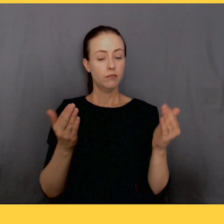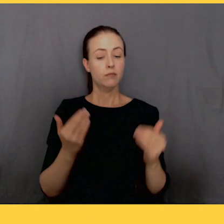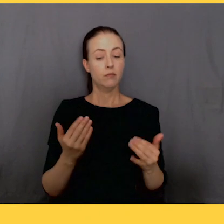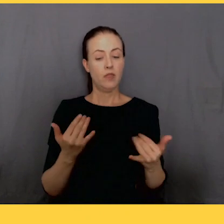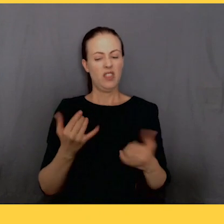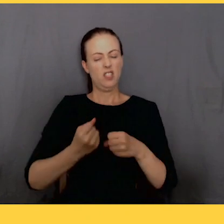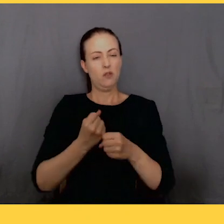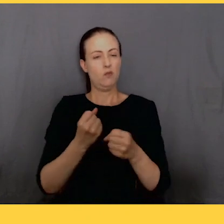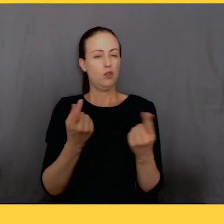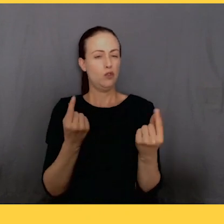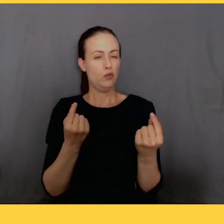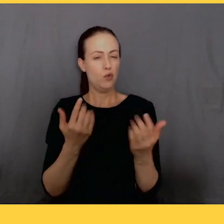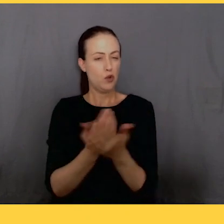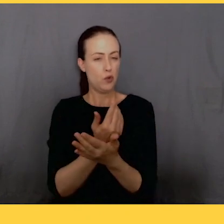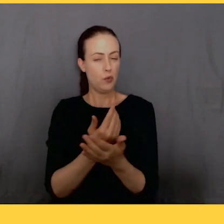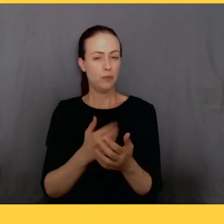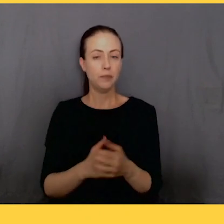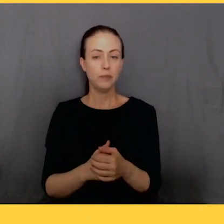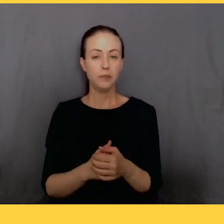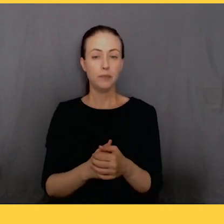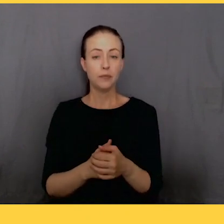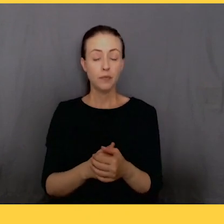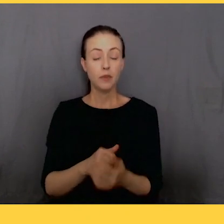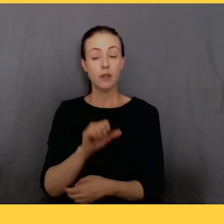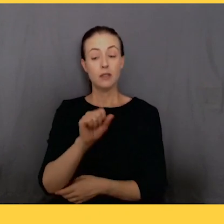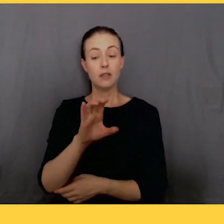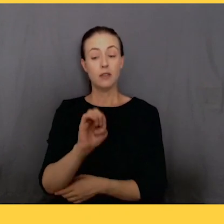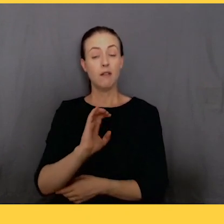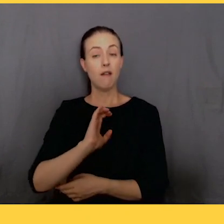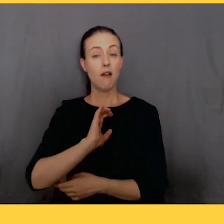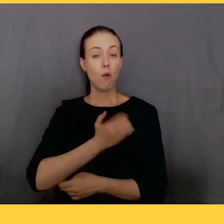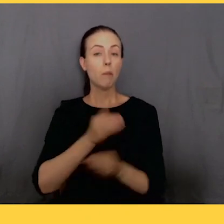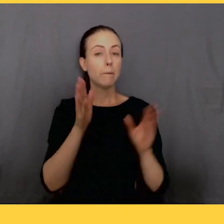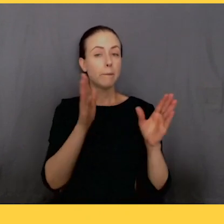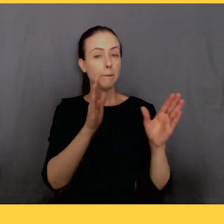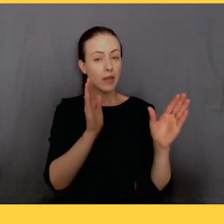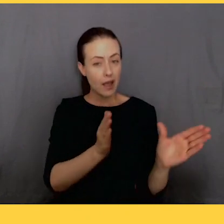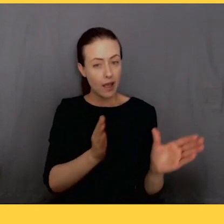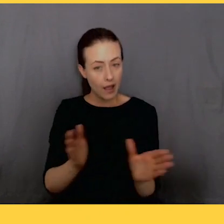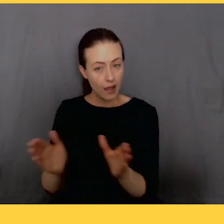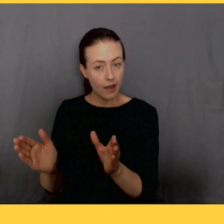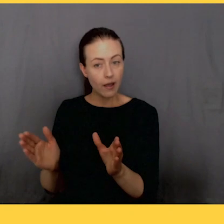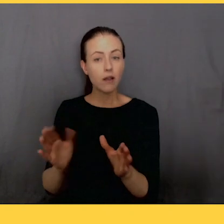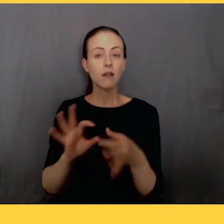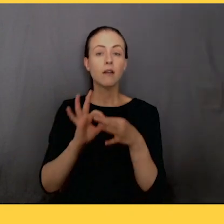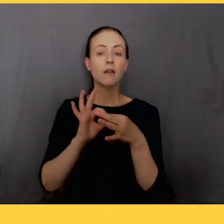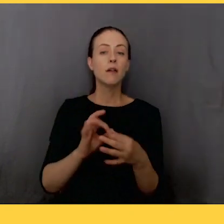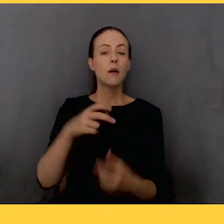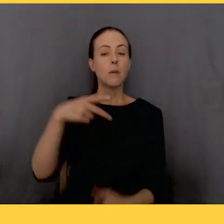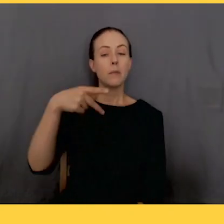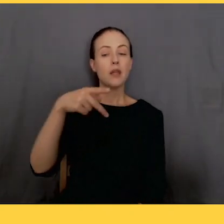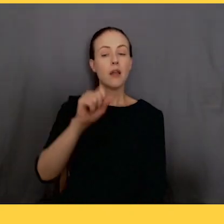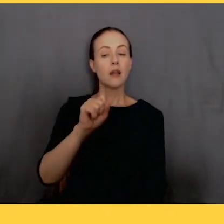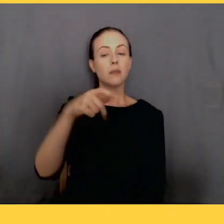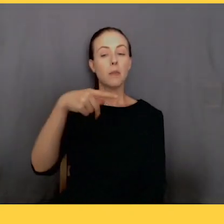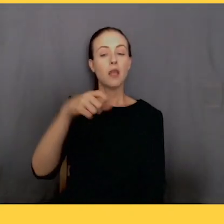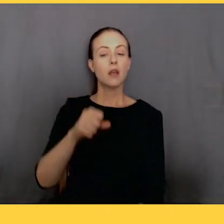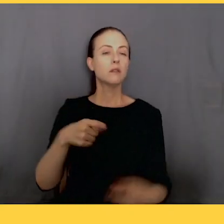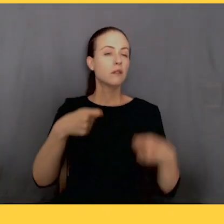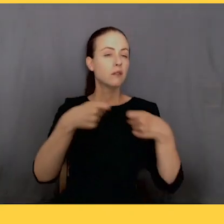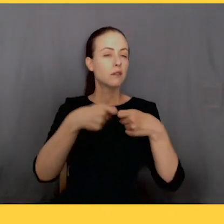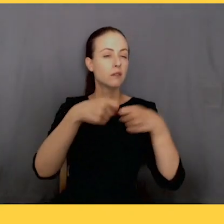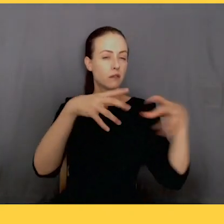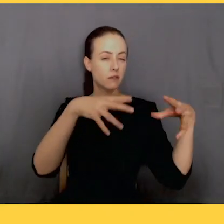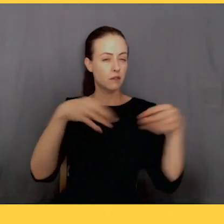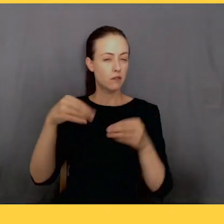2020. Discuss SCE's wildfire mitigation plan and PSPS specific to this area.